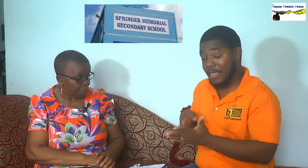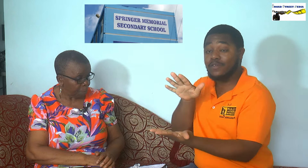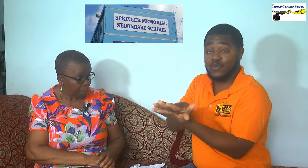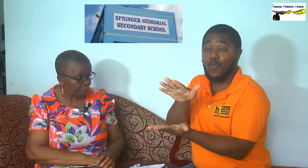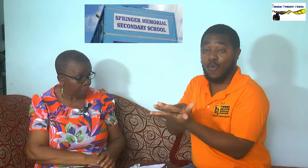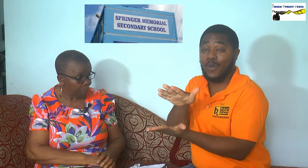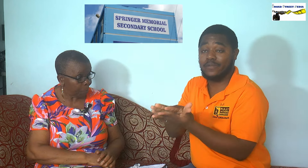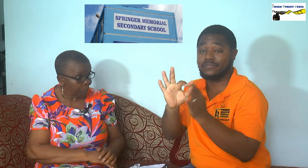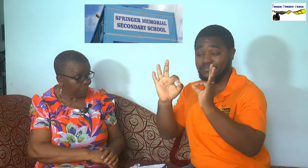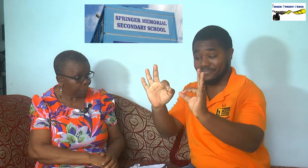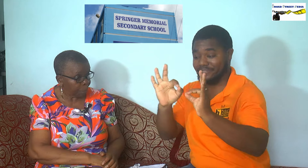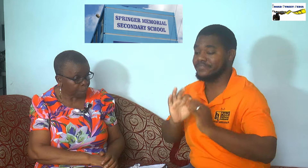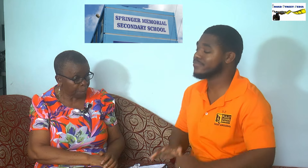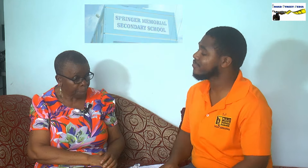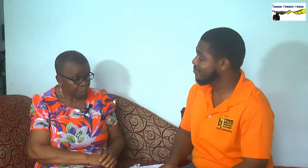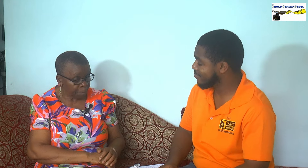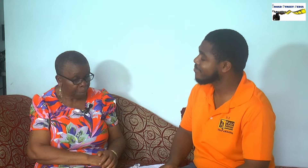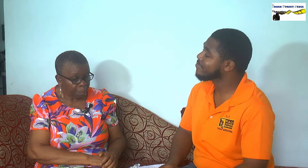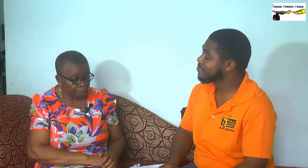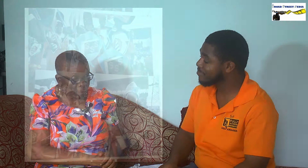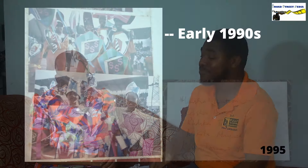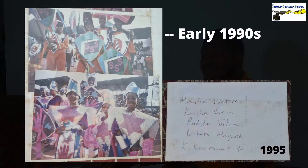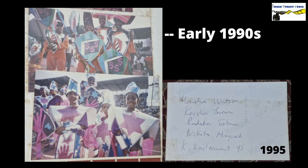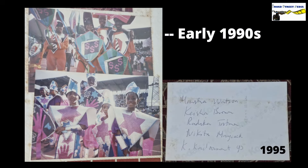Spring at school. Yeah.